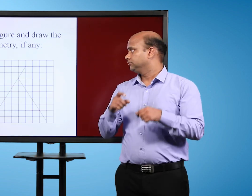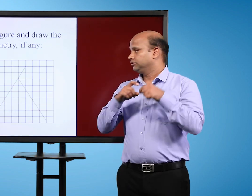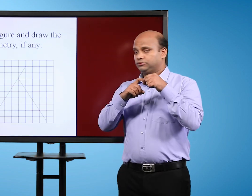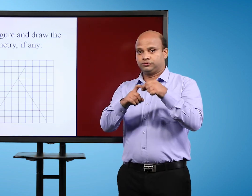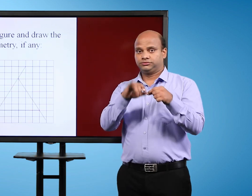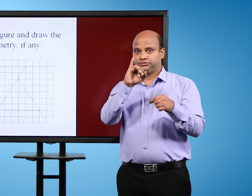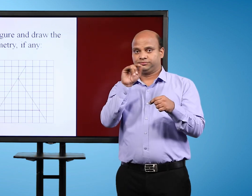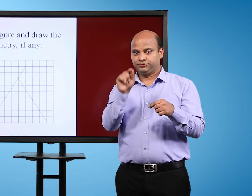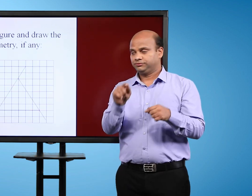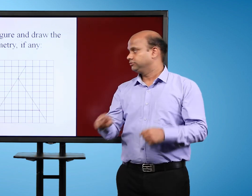6.